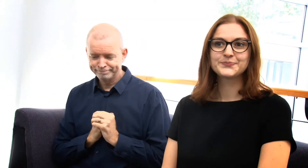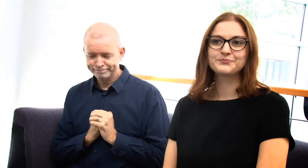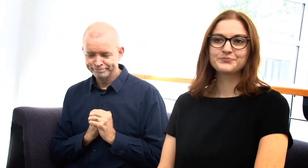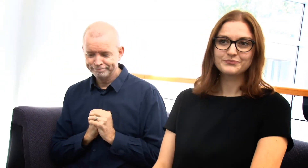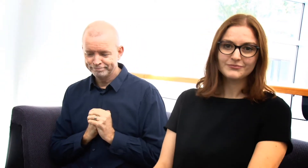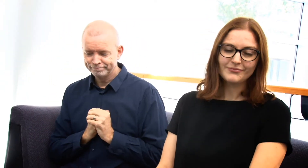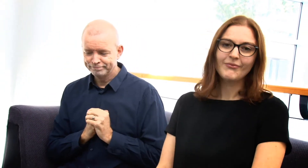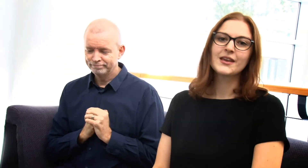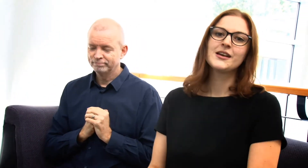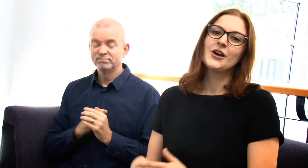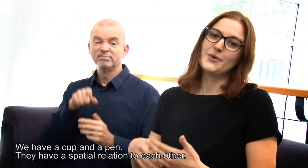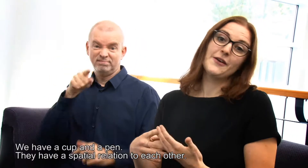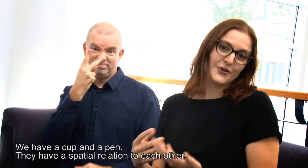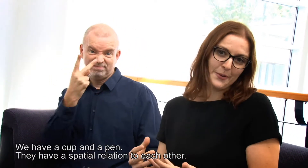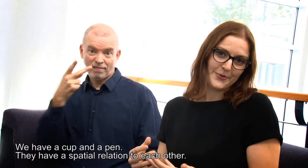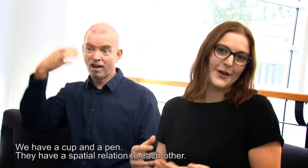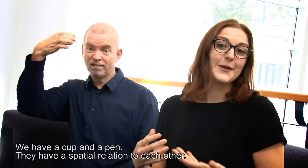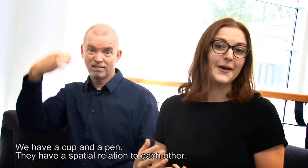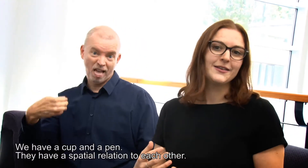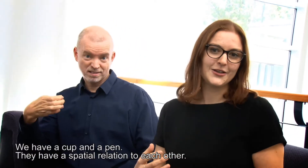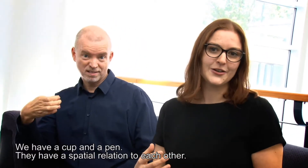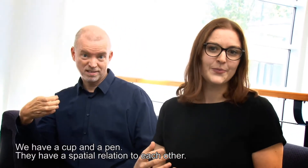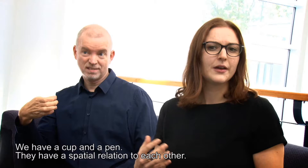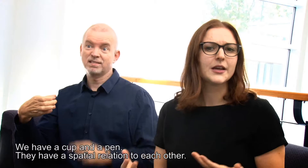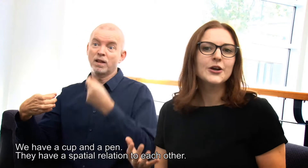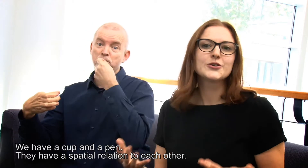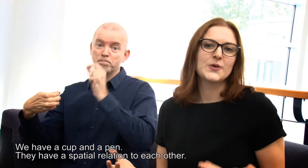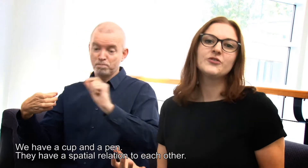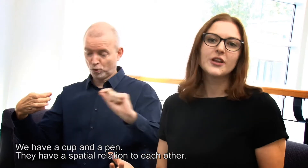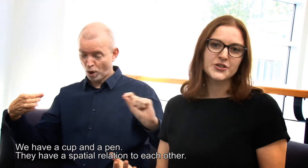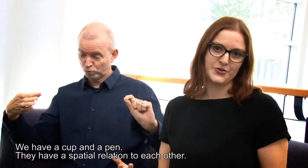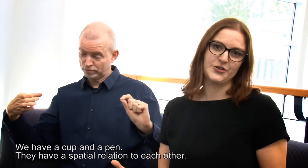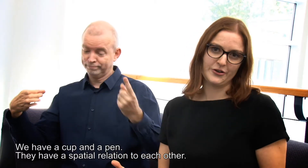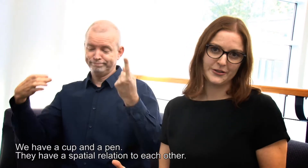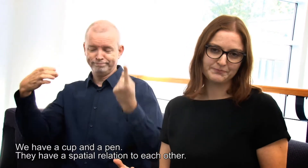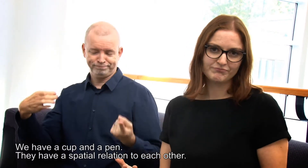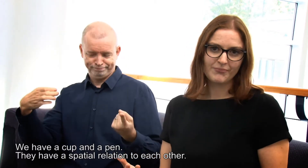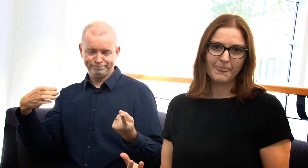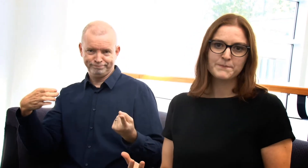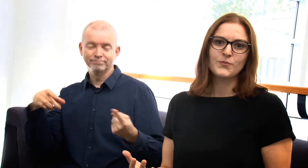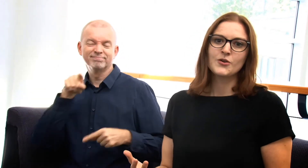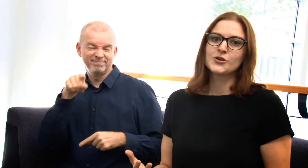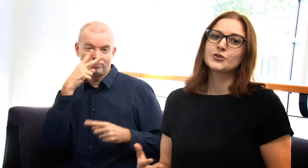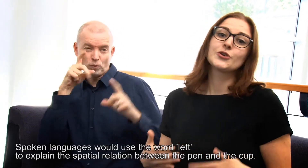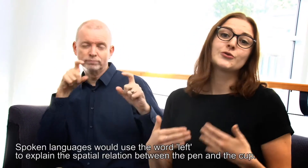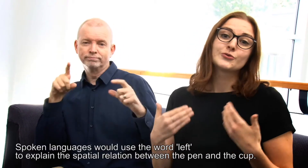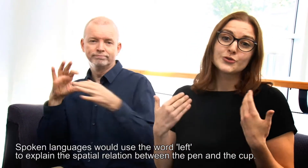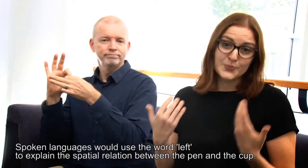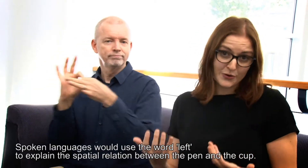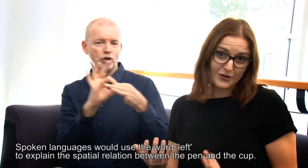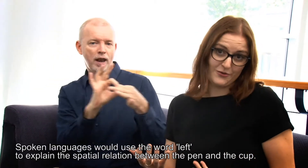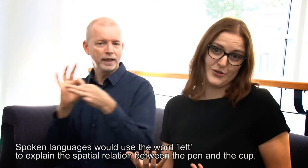example. We have a cup and a pen here, and they're in a spatial relation to each other.